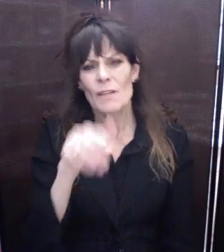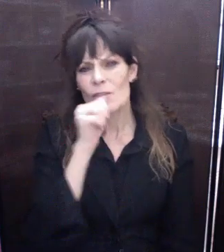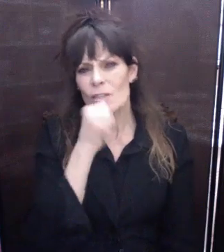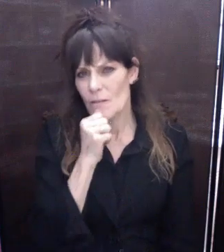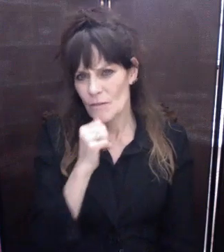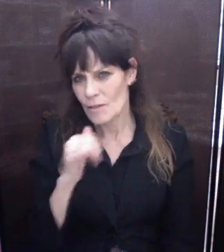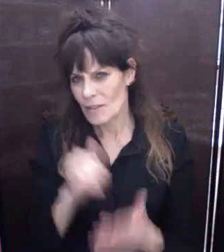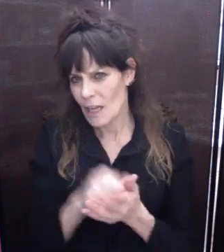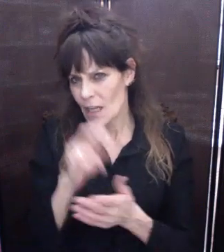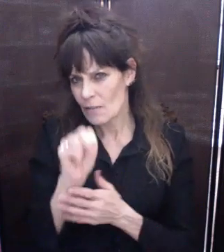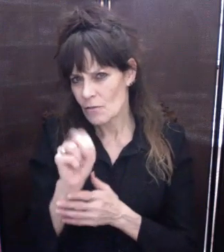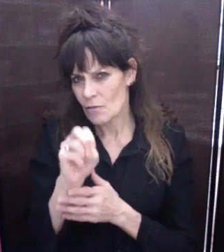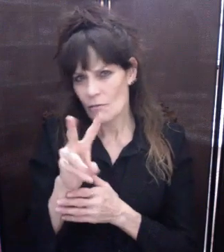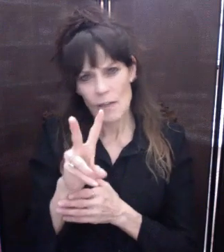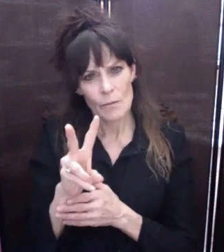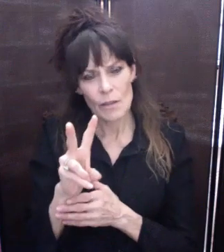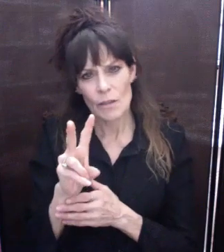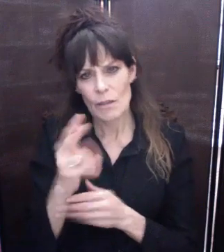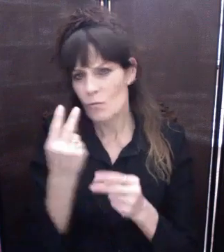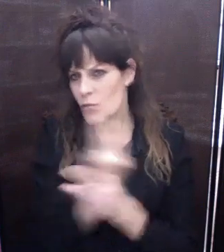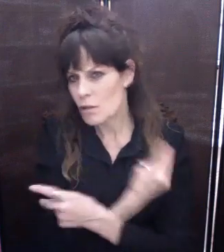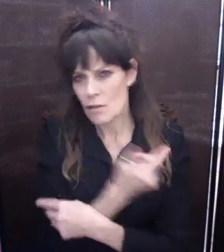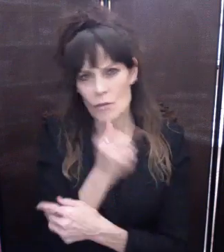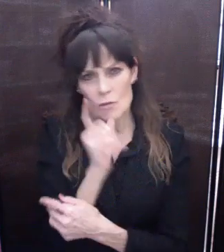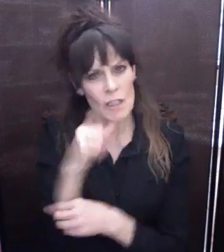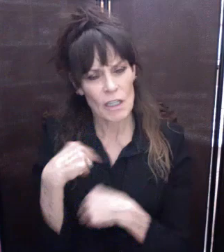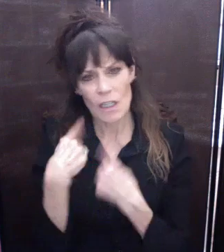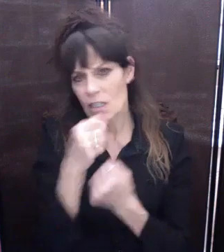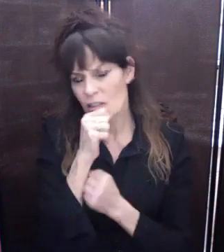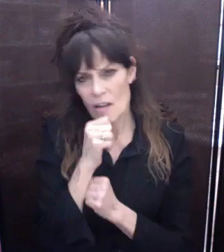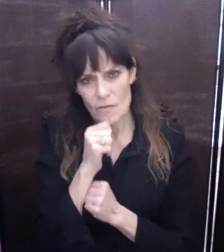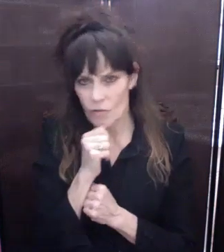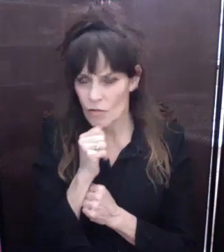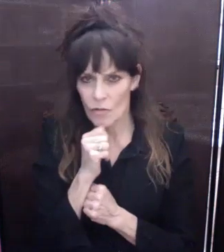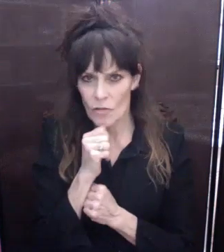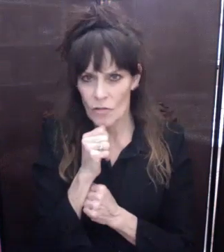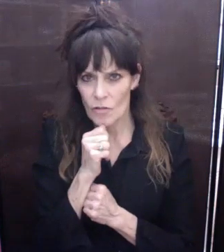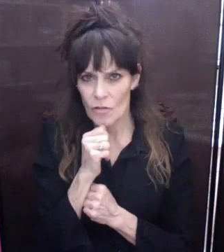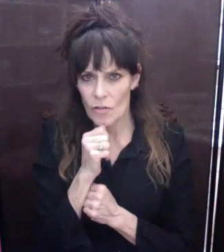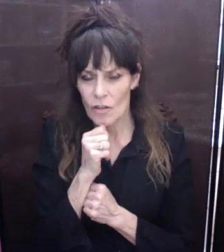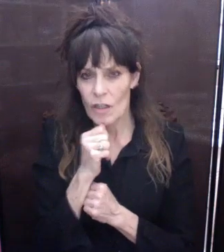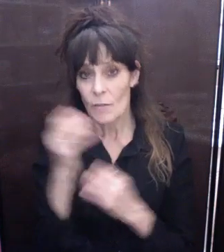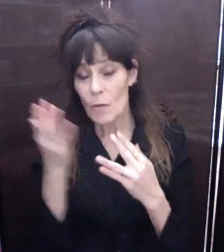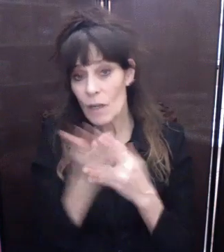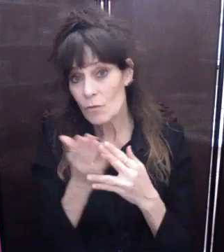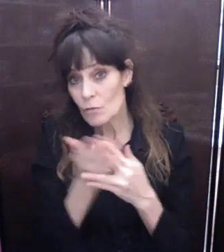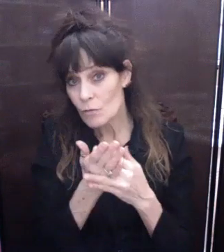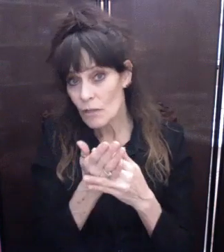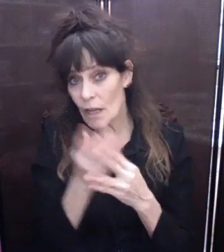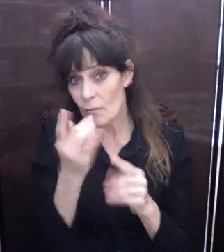probably some of the worst drinking that he had suffered. And it was partway through that month that Ebby shows up